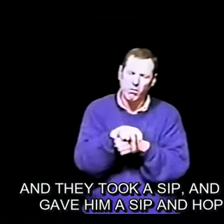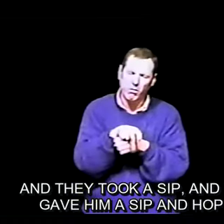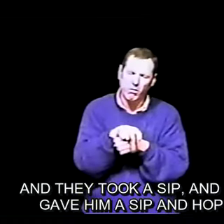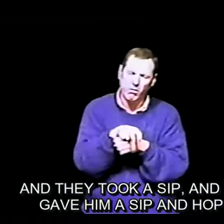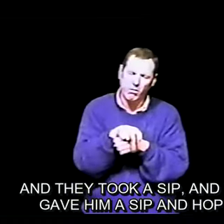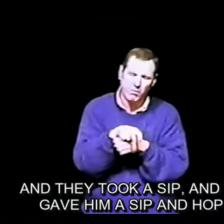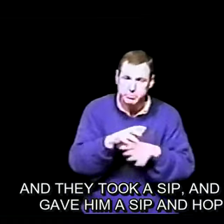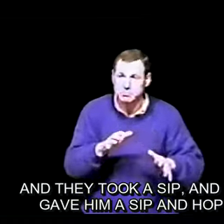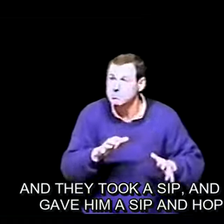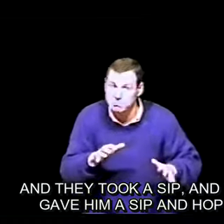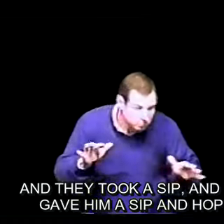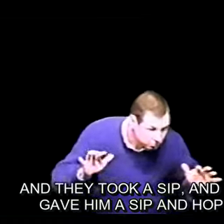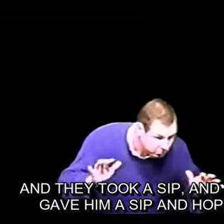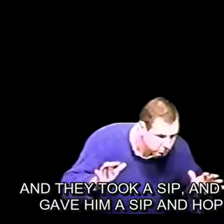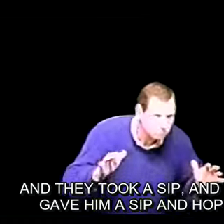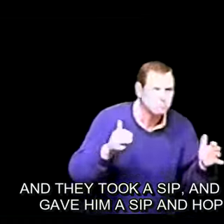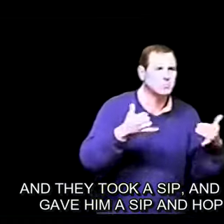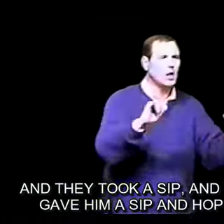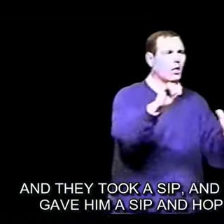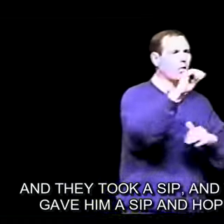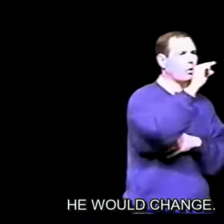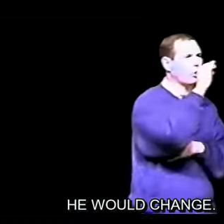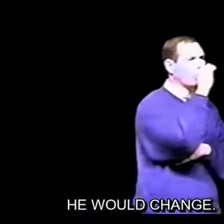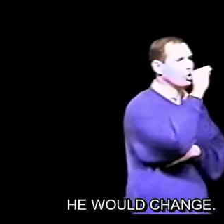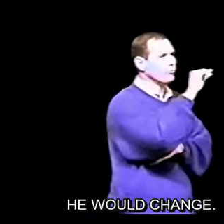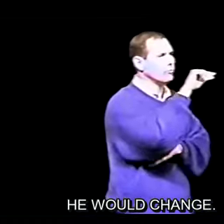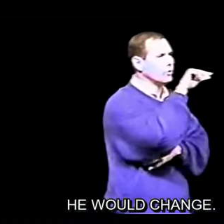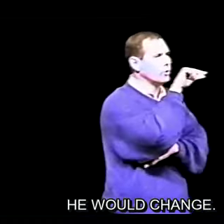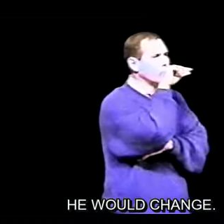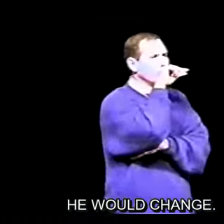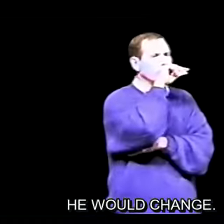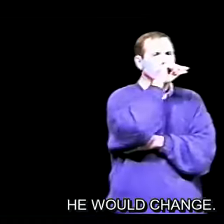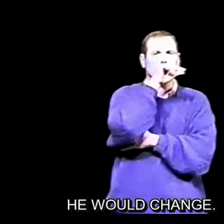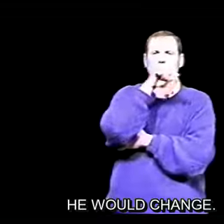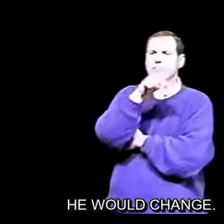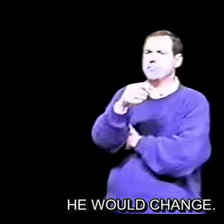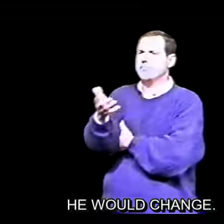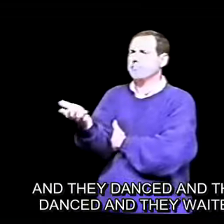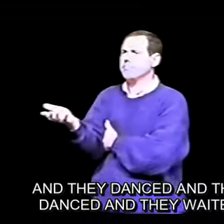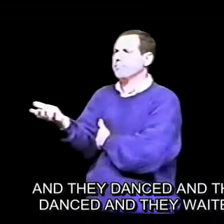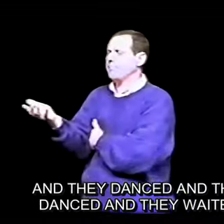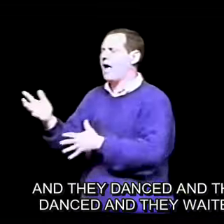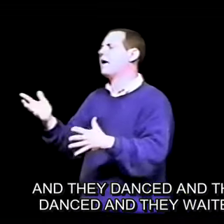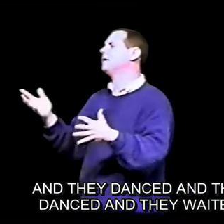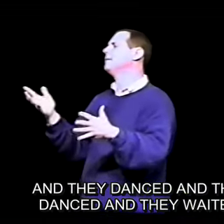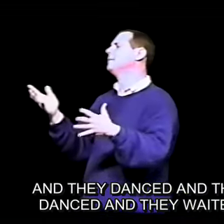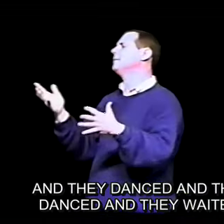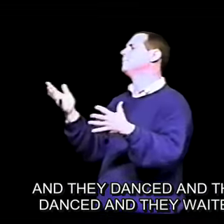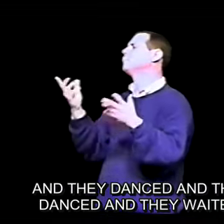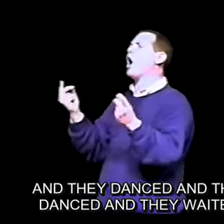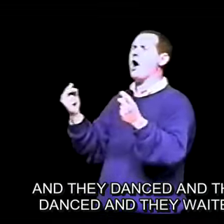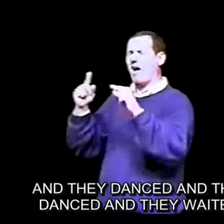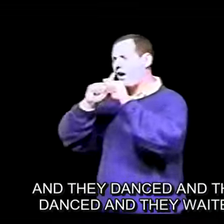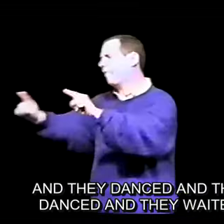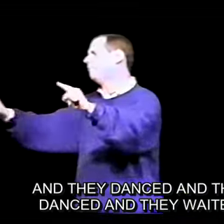they gave him a sip and hoped he would change. And they danced, and they danced, and they